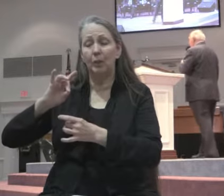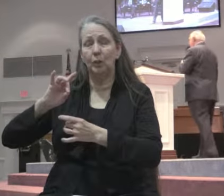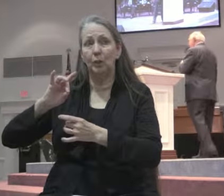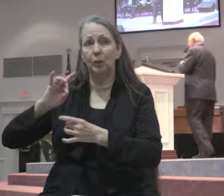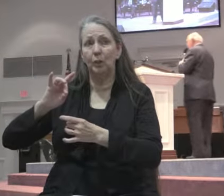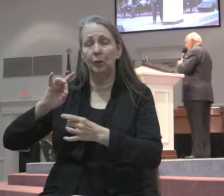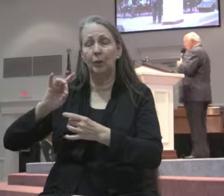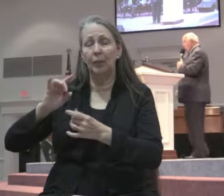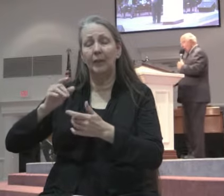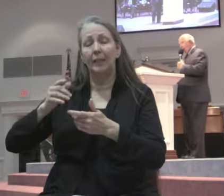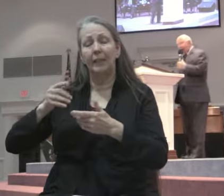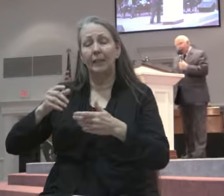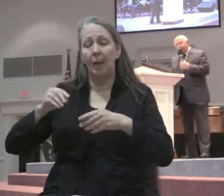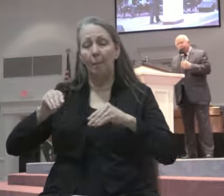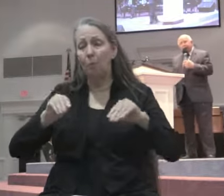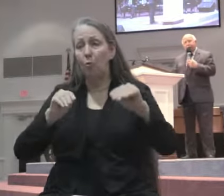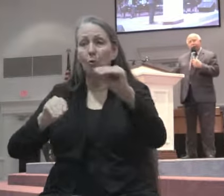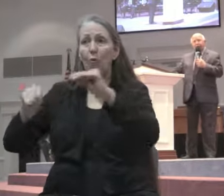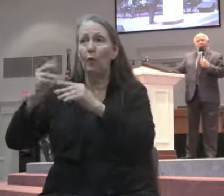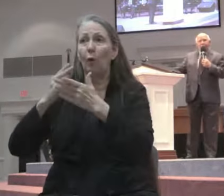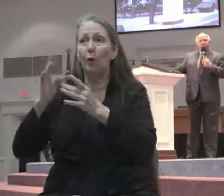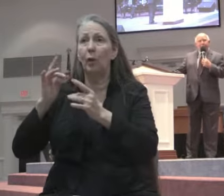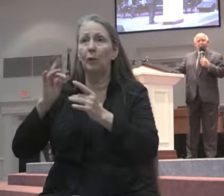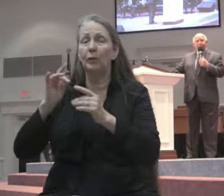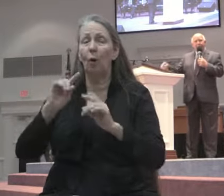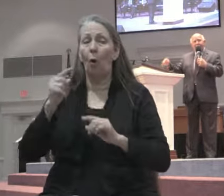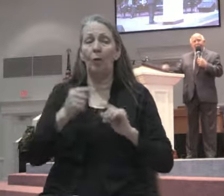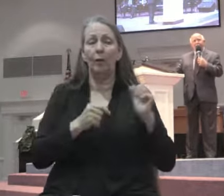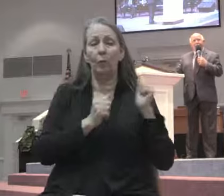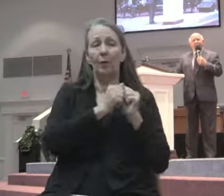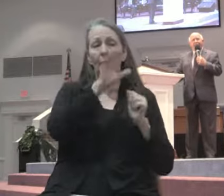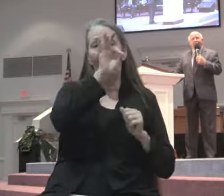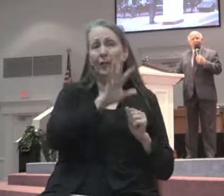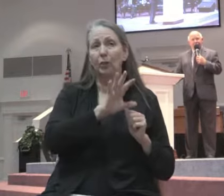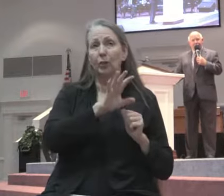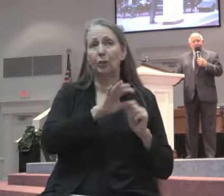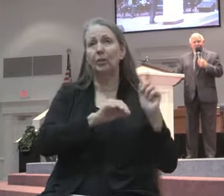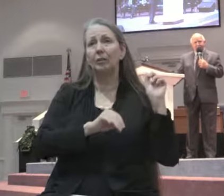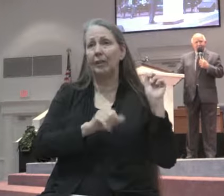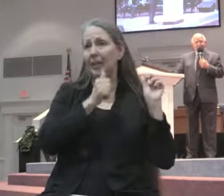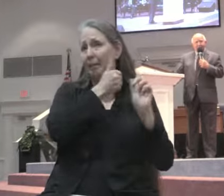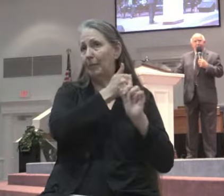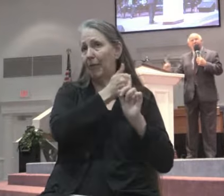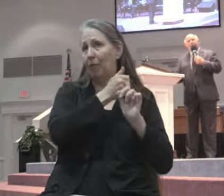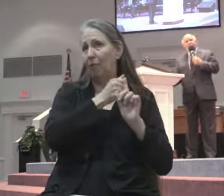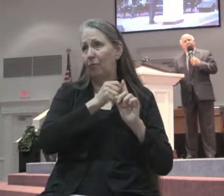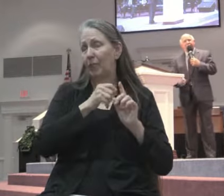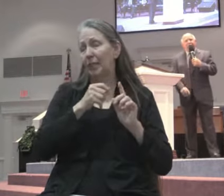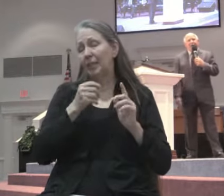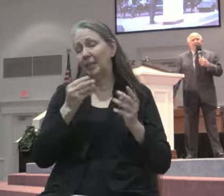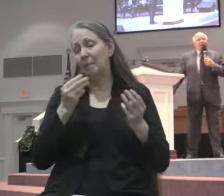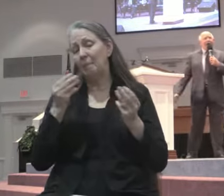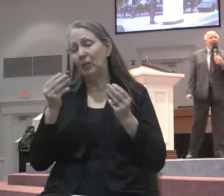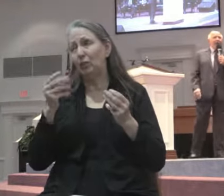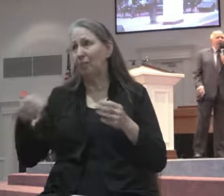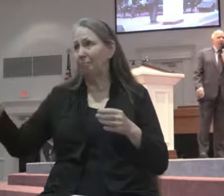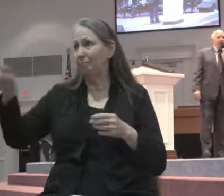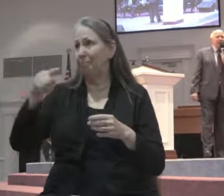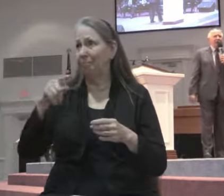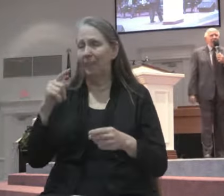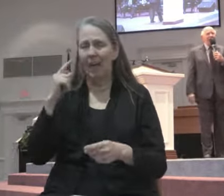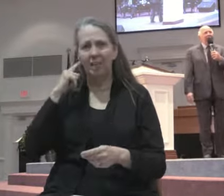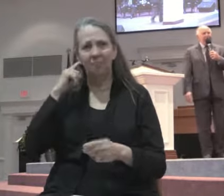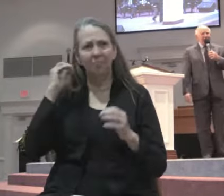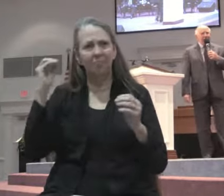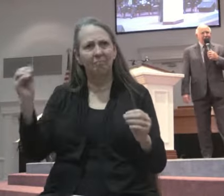not permitted in the church, unless it was in the pulpit and it was the pastor. Ministry of saints, I never heard